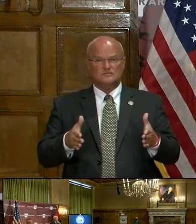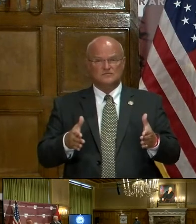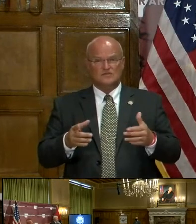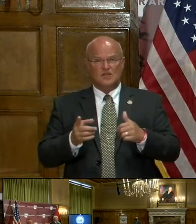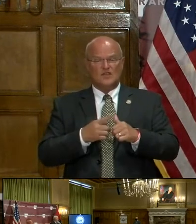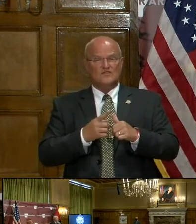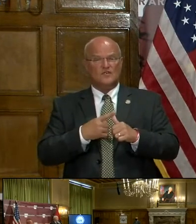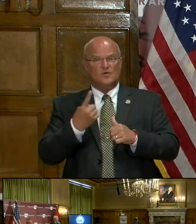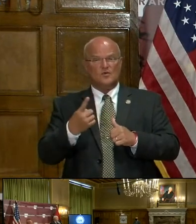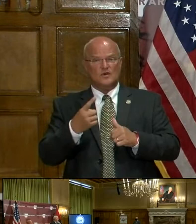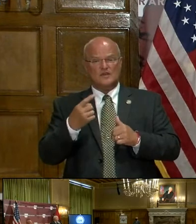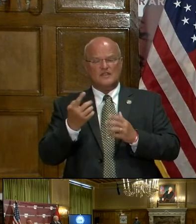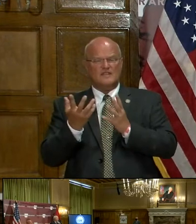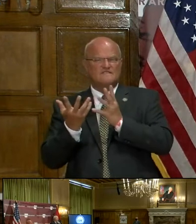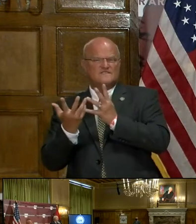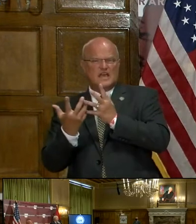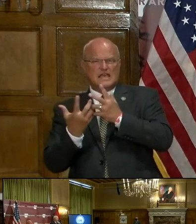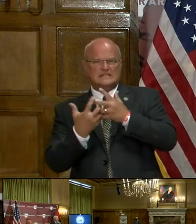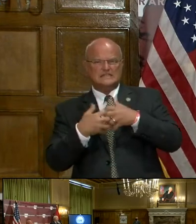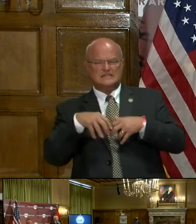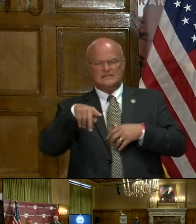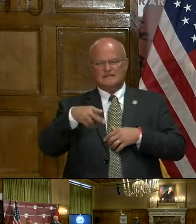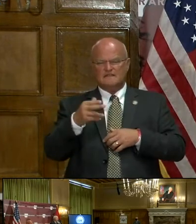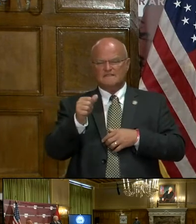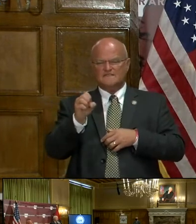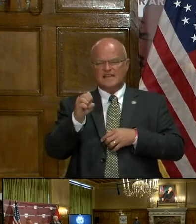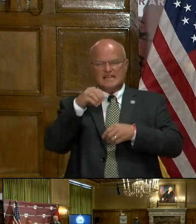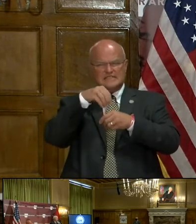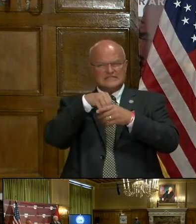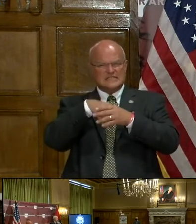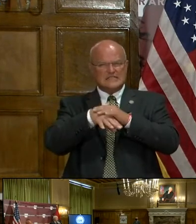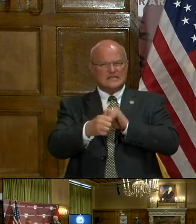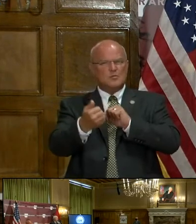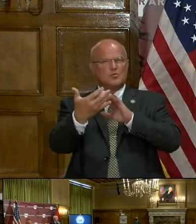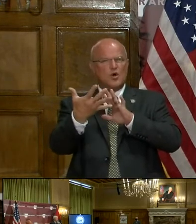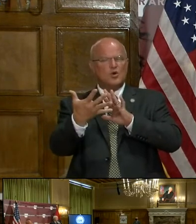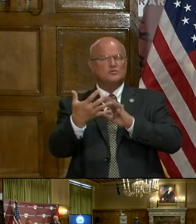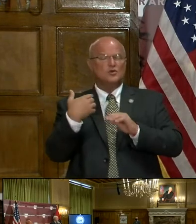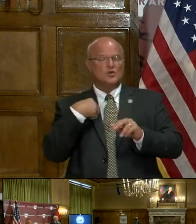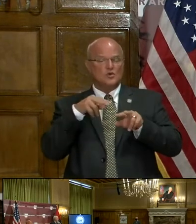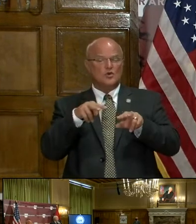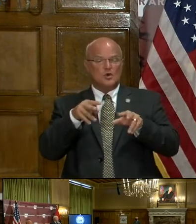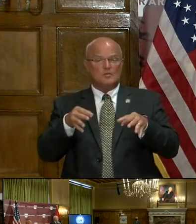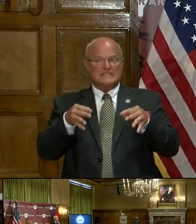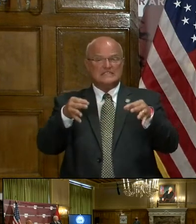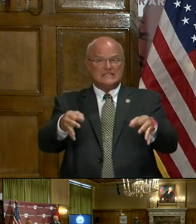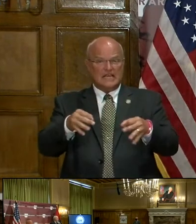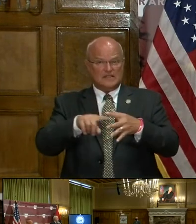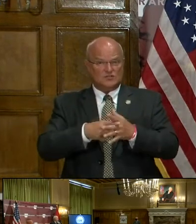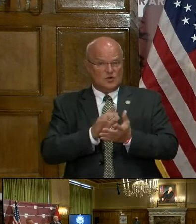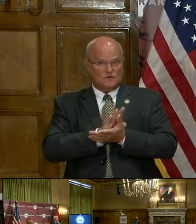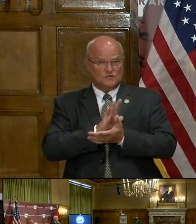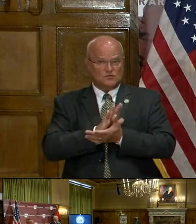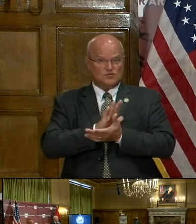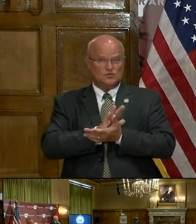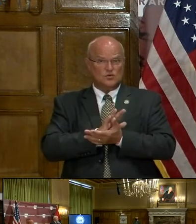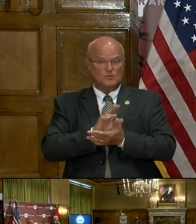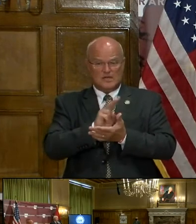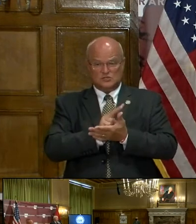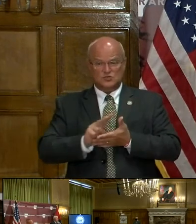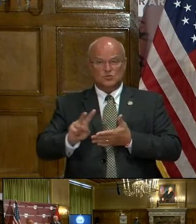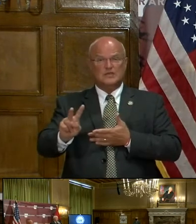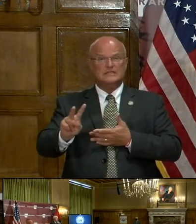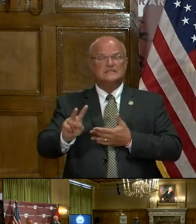the first one was the phased-in approach. You can look at what we've done by delaying the start of school by